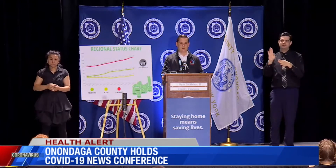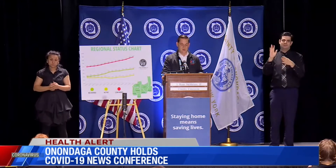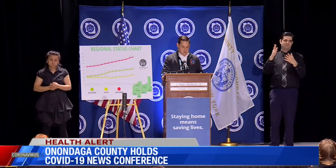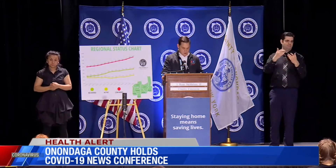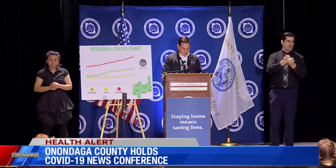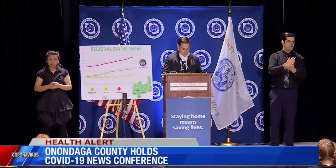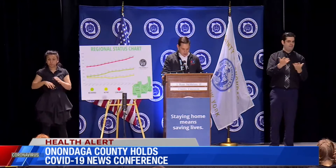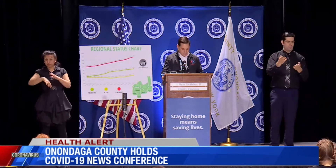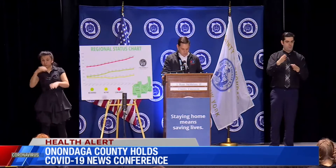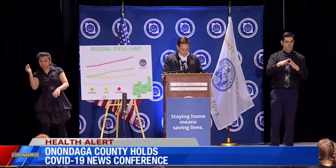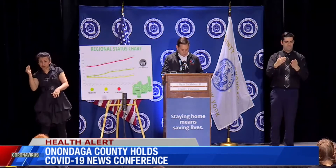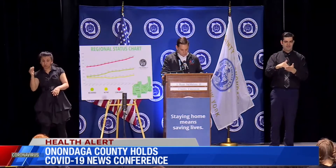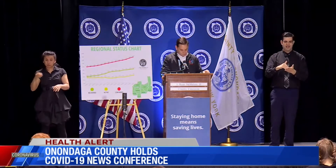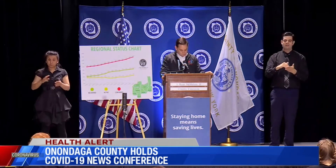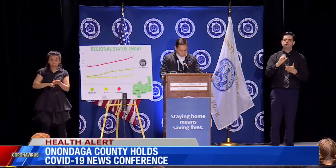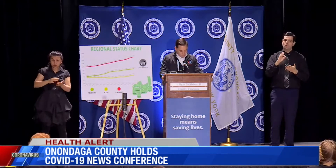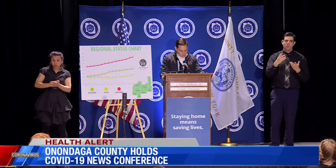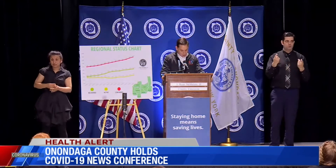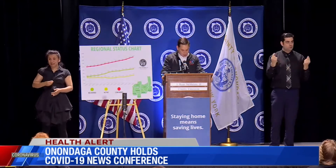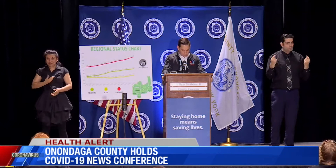way. Okay?